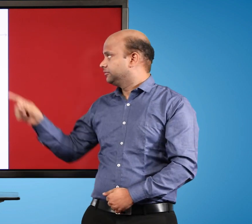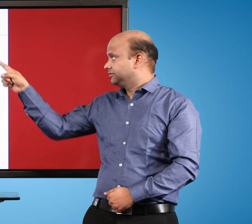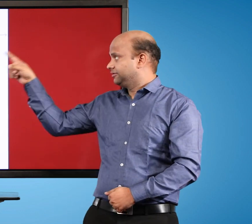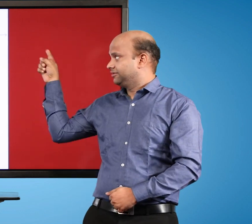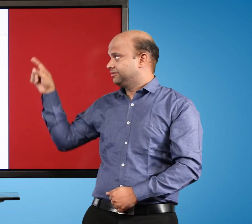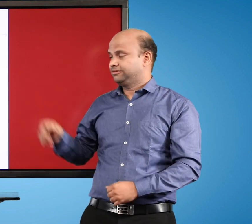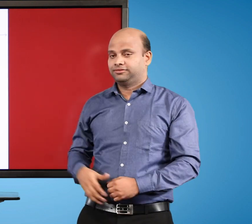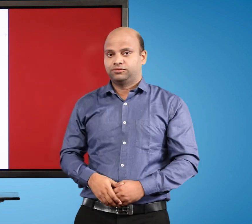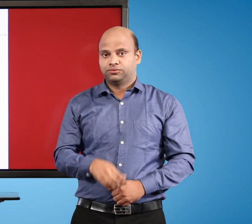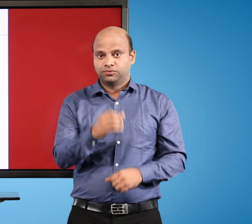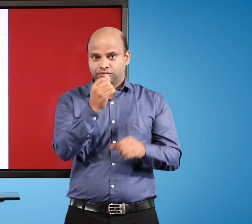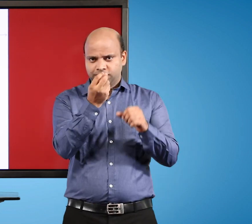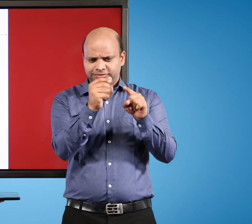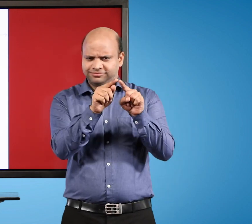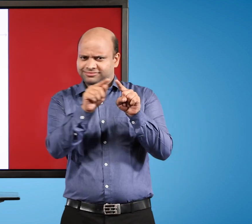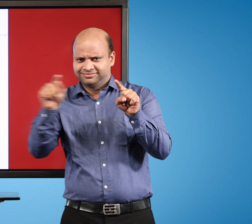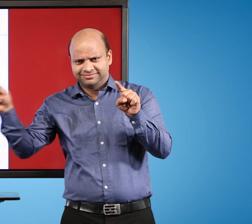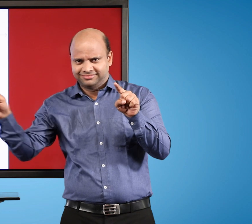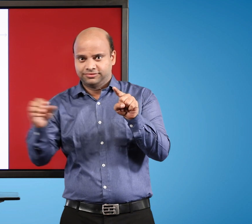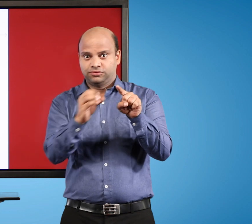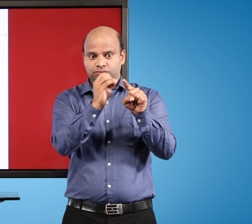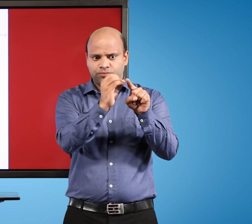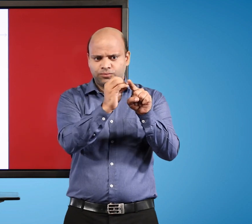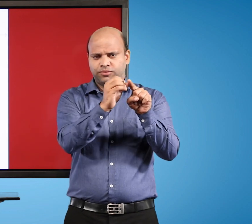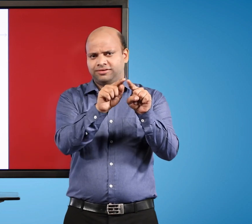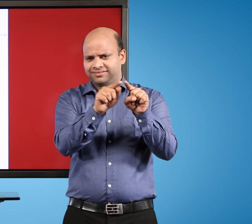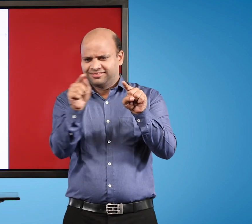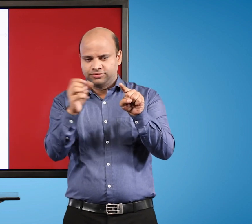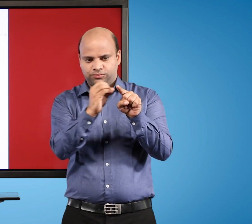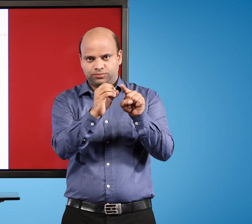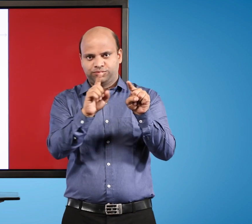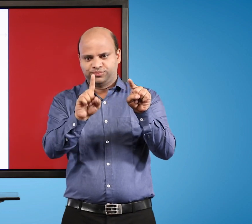We again have a number line here with numbers marked from 0 all the way to 7.